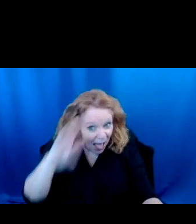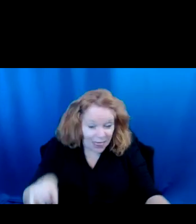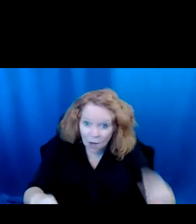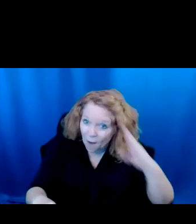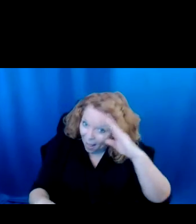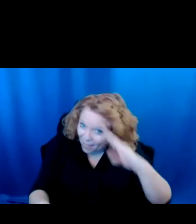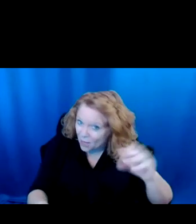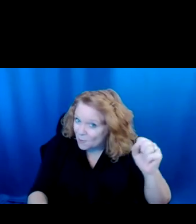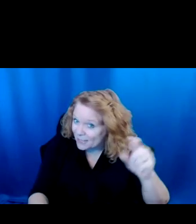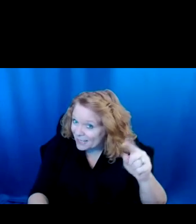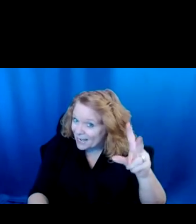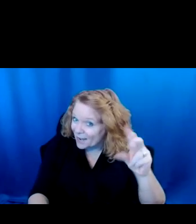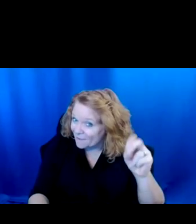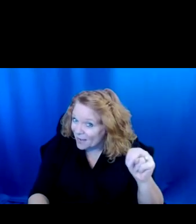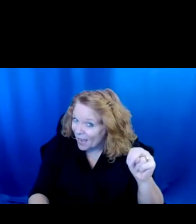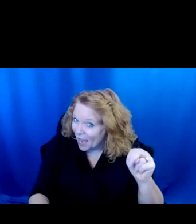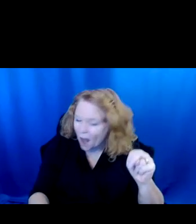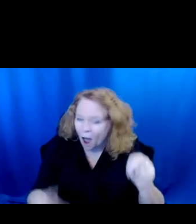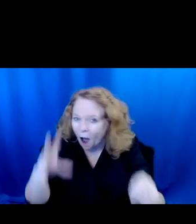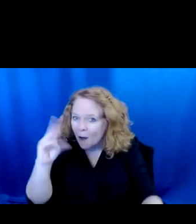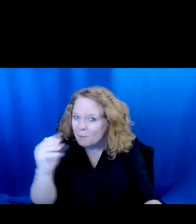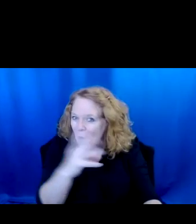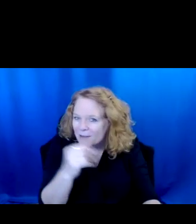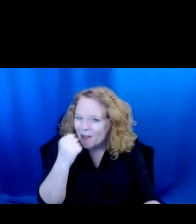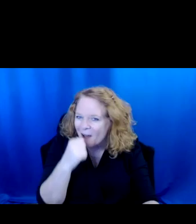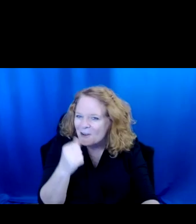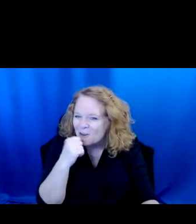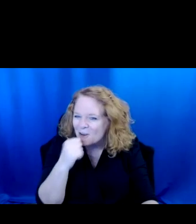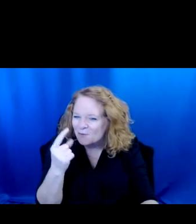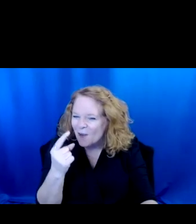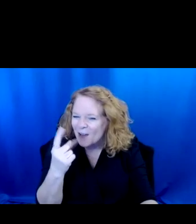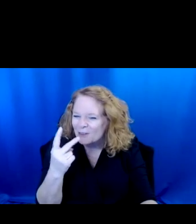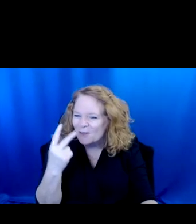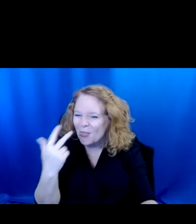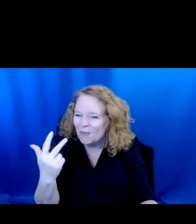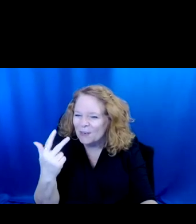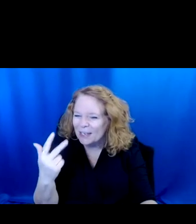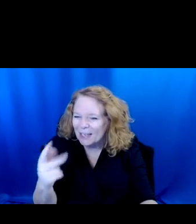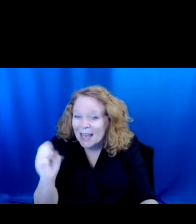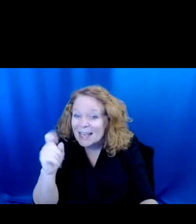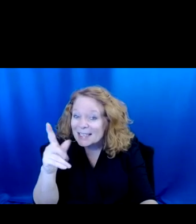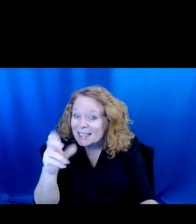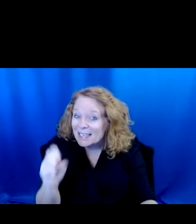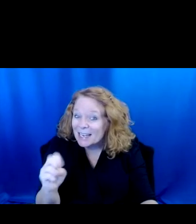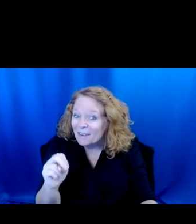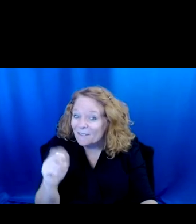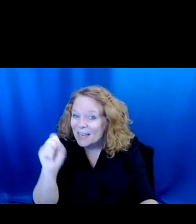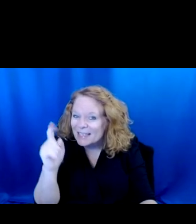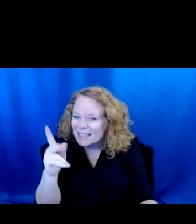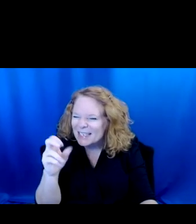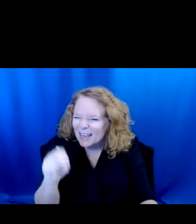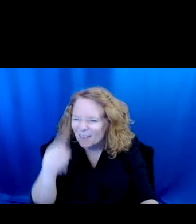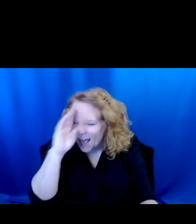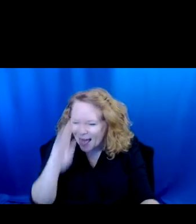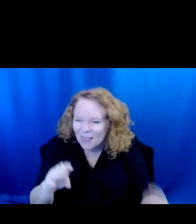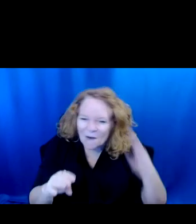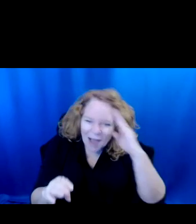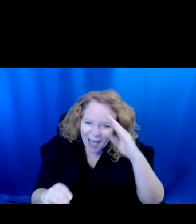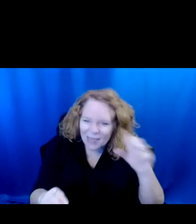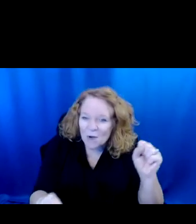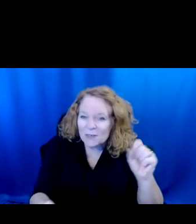hello. Stephen. Boys and girls, 1, 2, 3. A Stephen, Stephen, hello, hello,